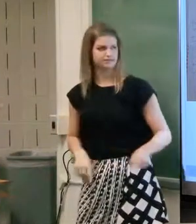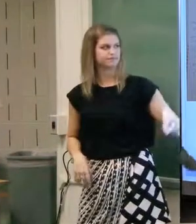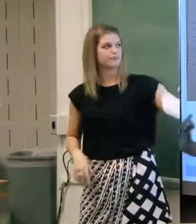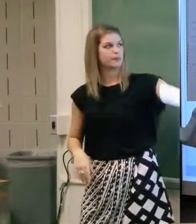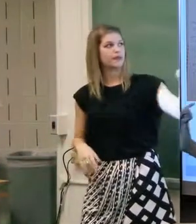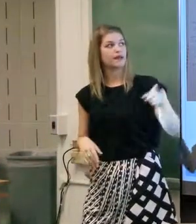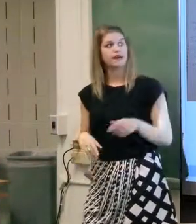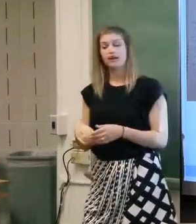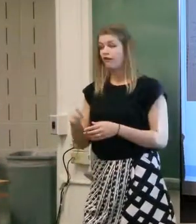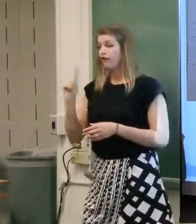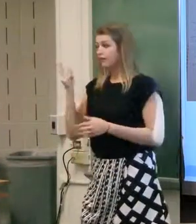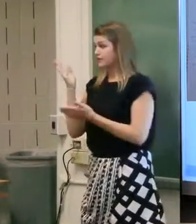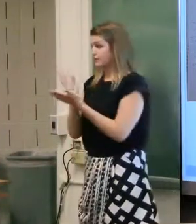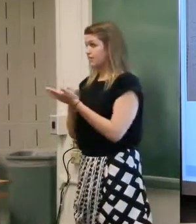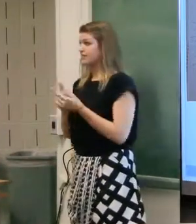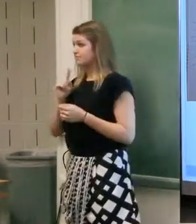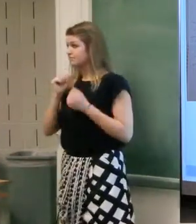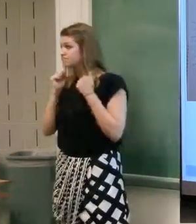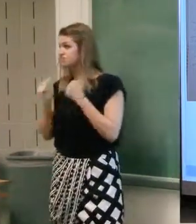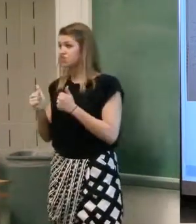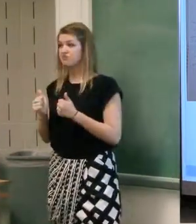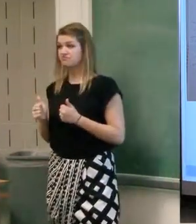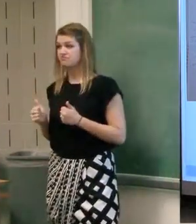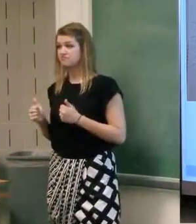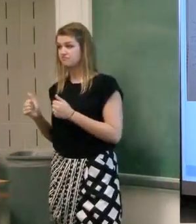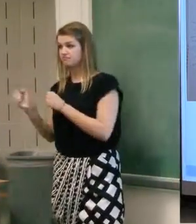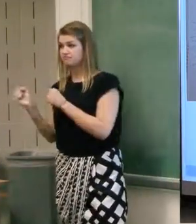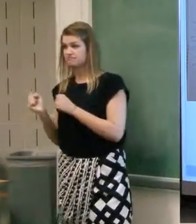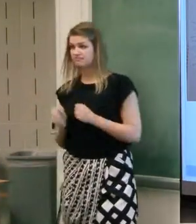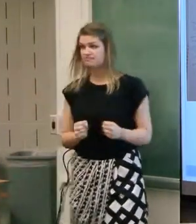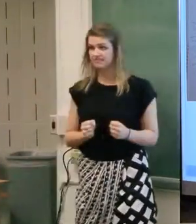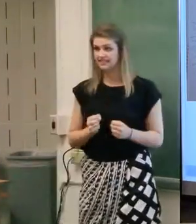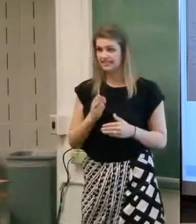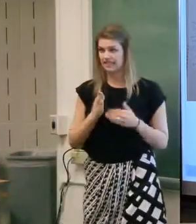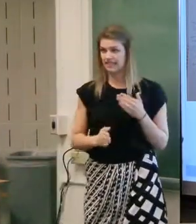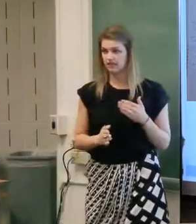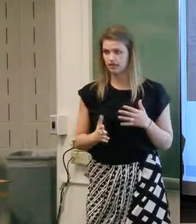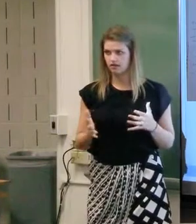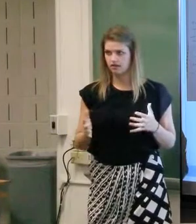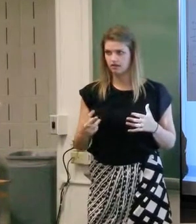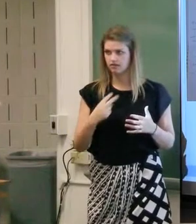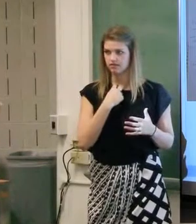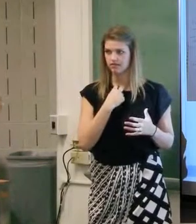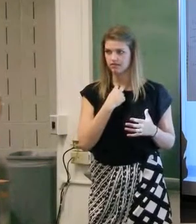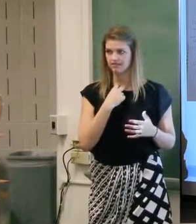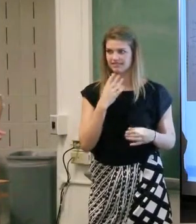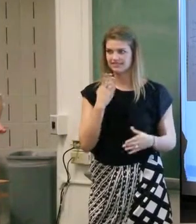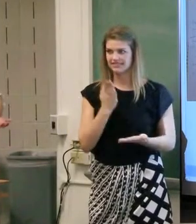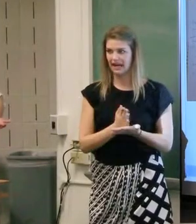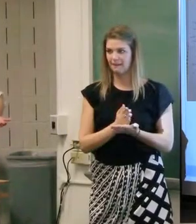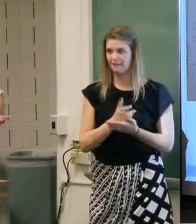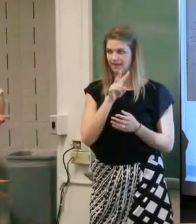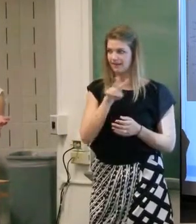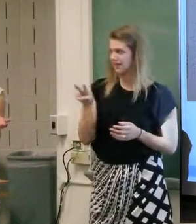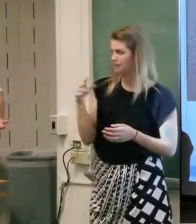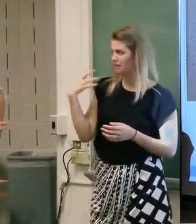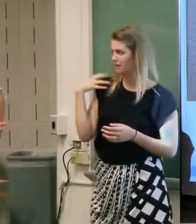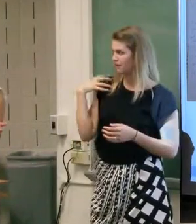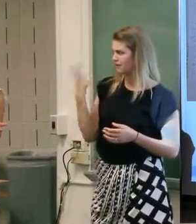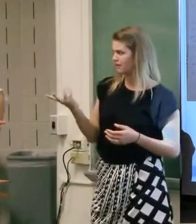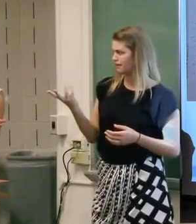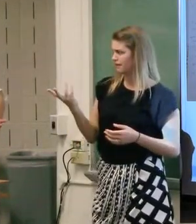beginning, I was doing well. And towards the end, I just stopped and I looked at my mentor and I